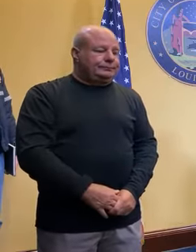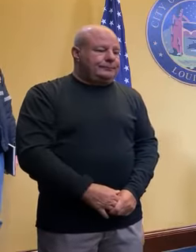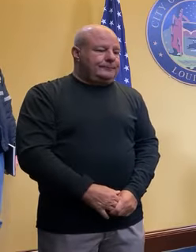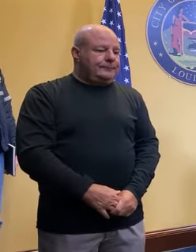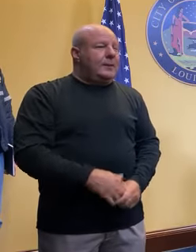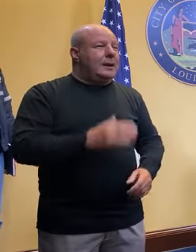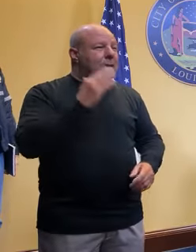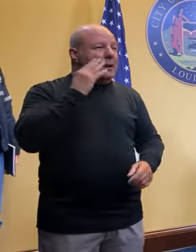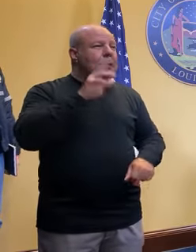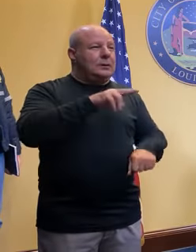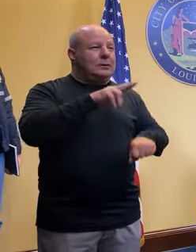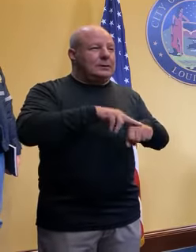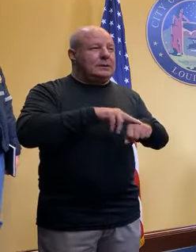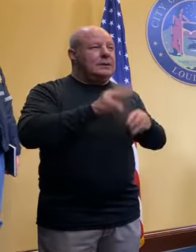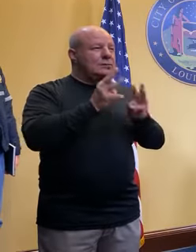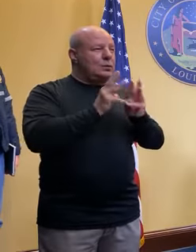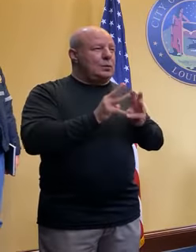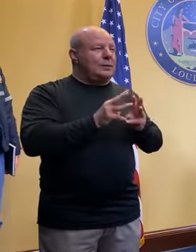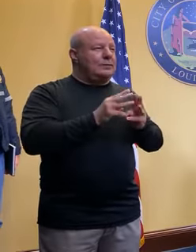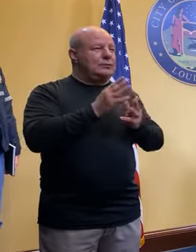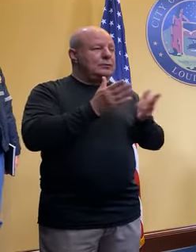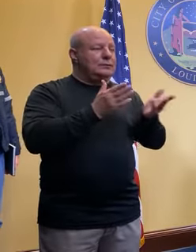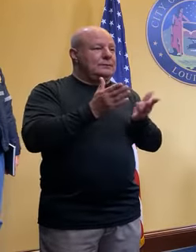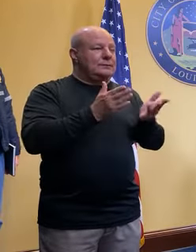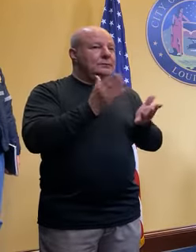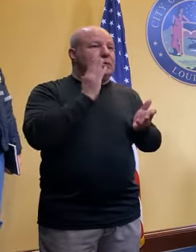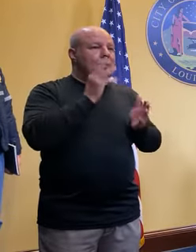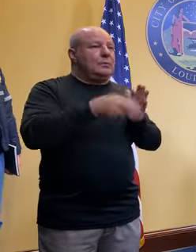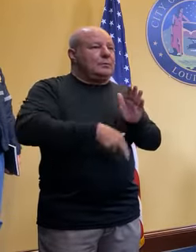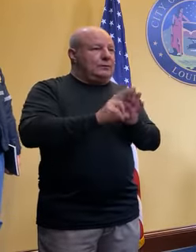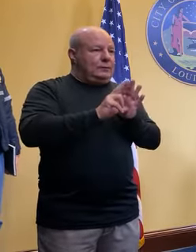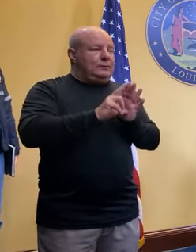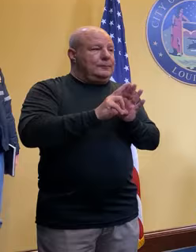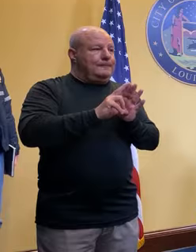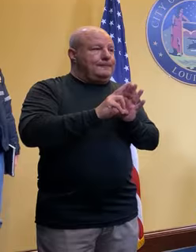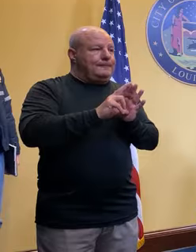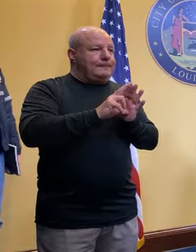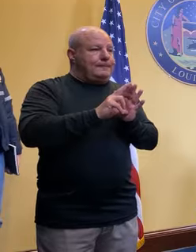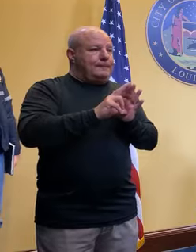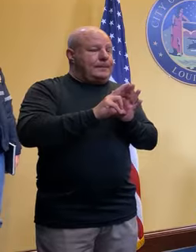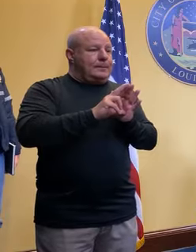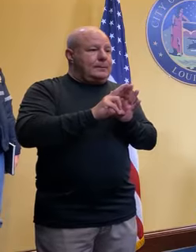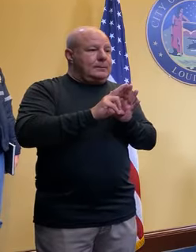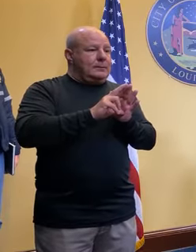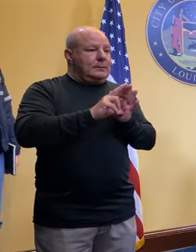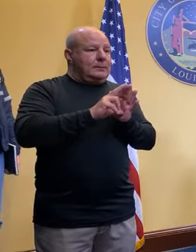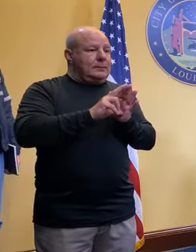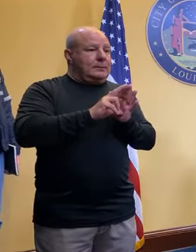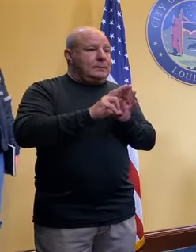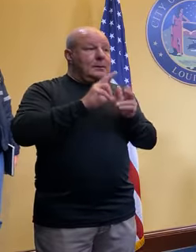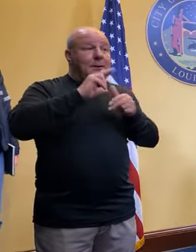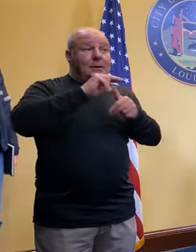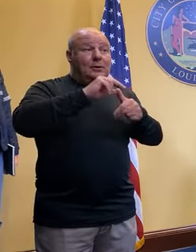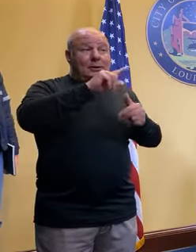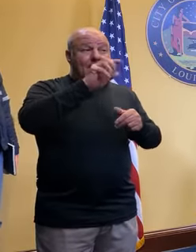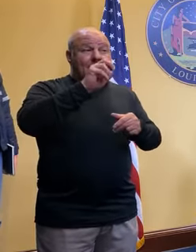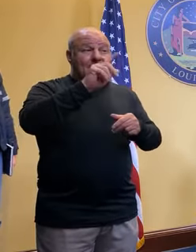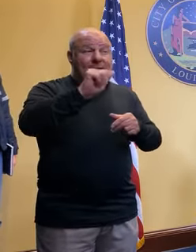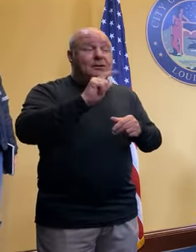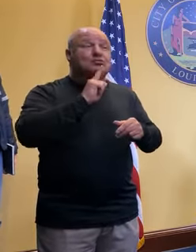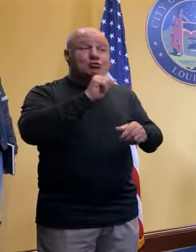wanting, I know the National Weather Service will be reviewing the strength of Hurricane